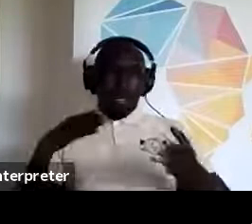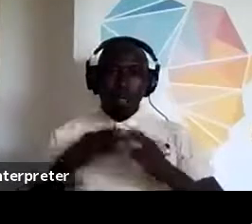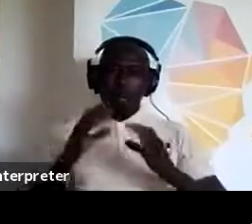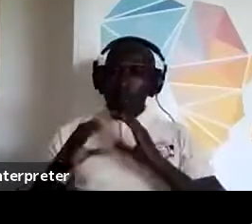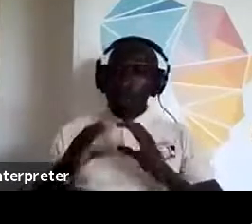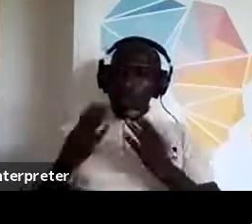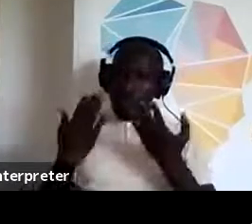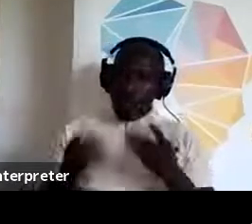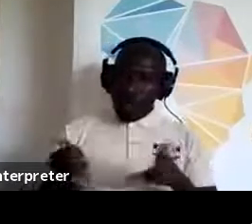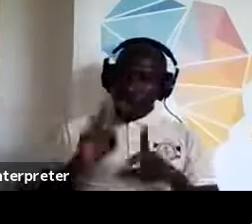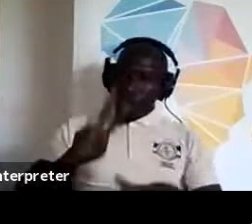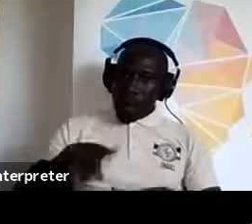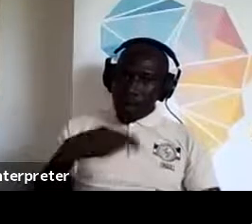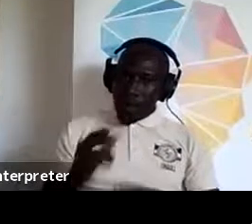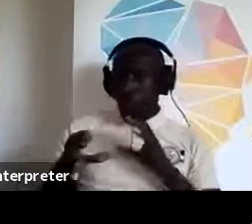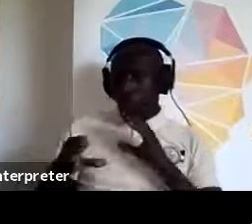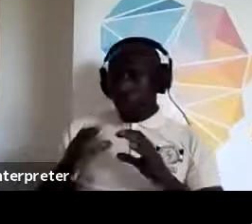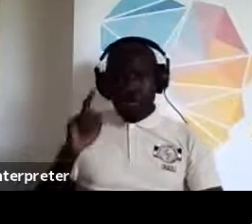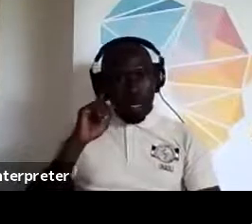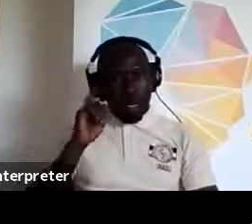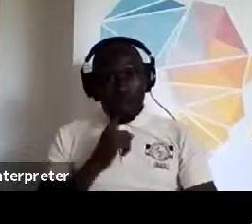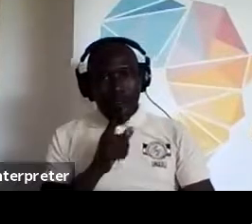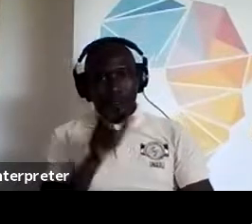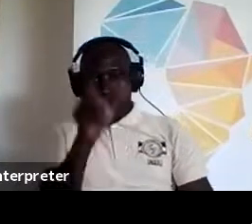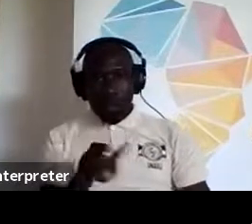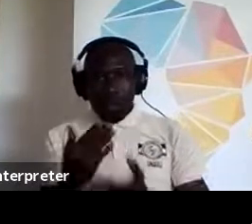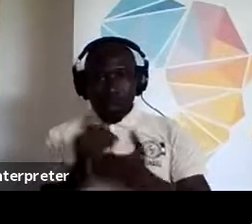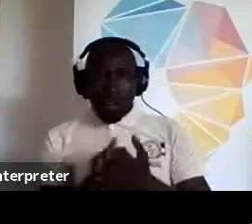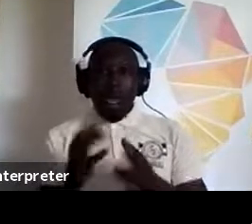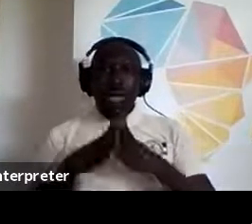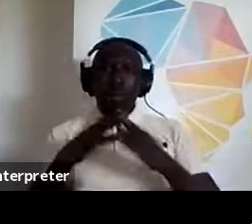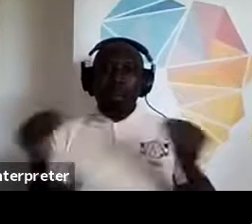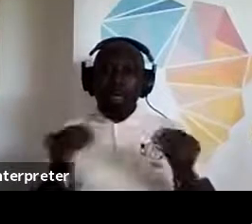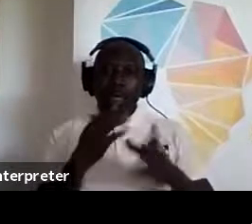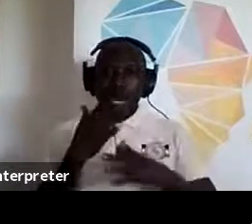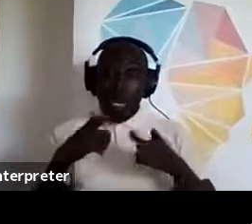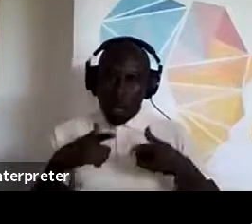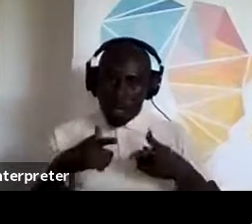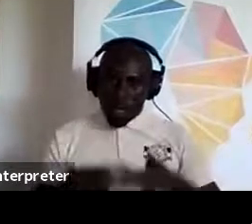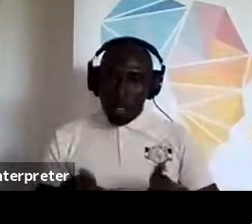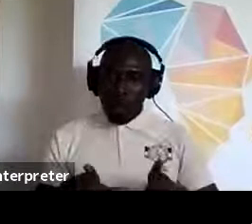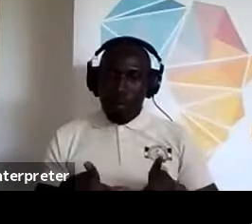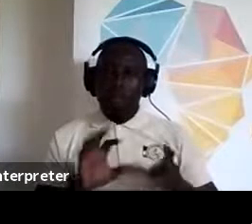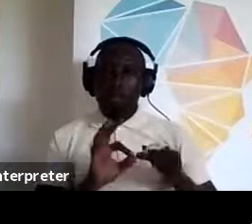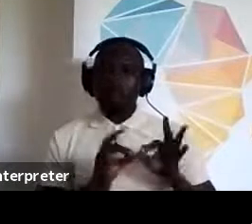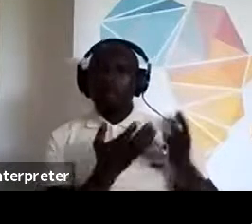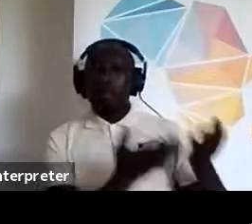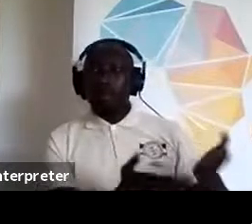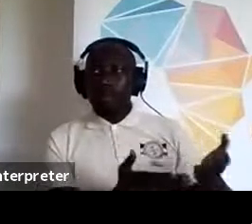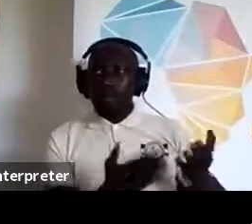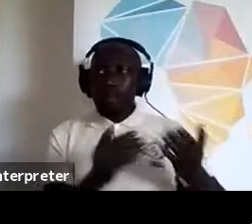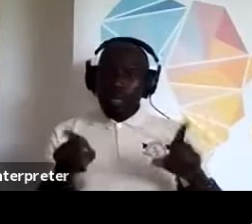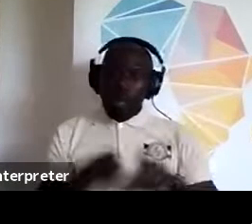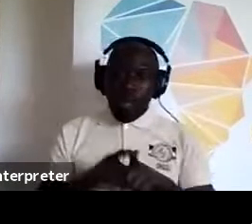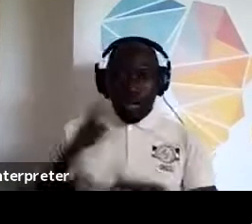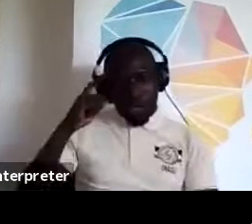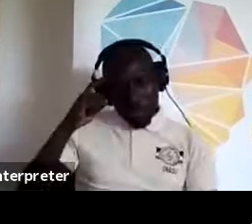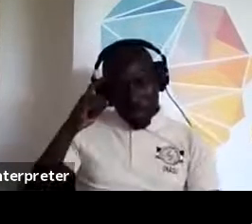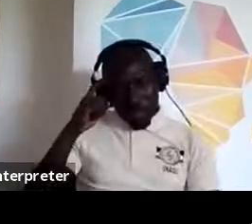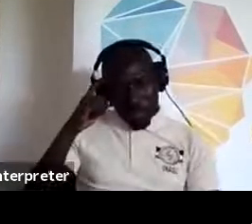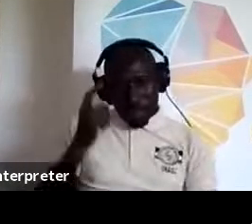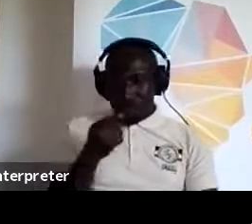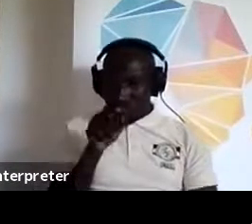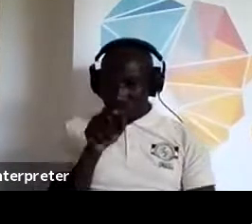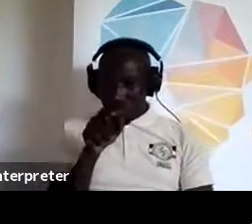I will not be able to talk to this deaf person because I lack that facility of a sign language interpreter. And I think during this